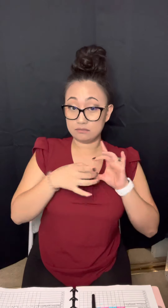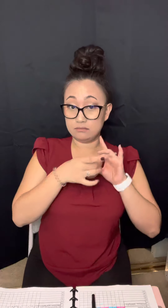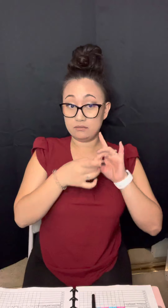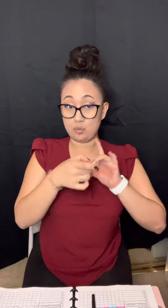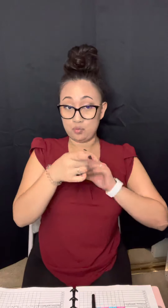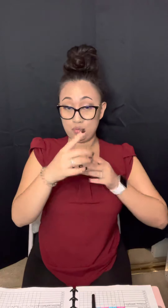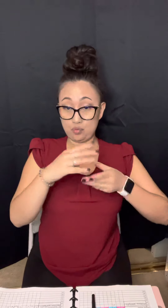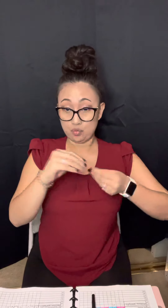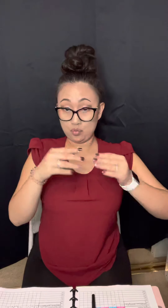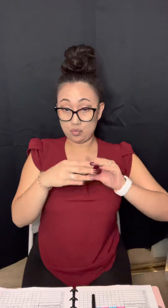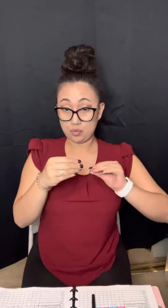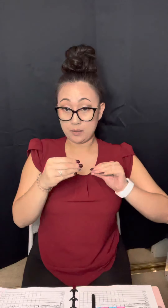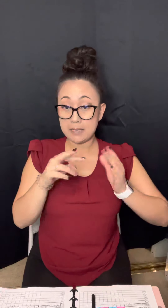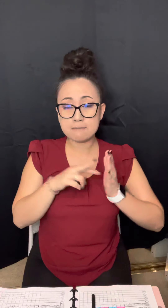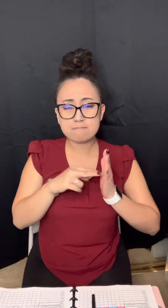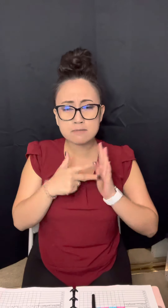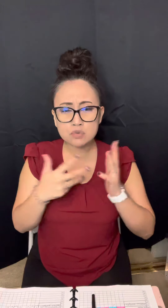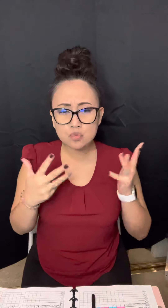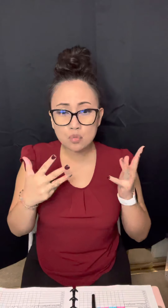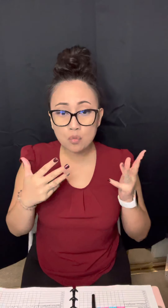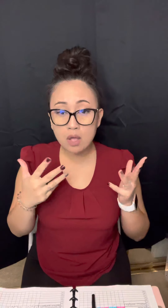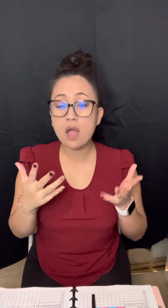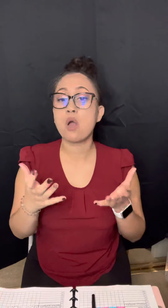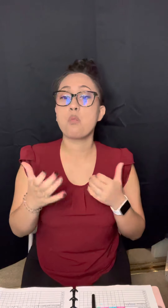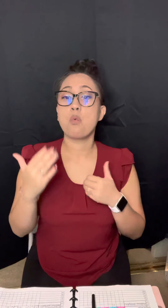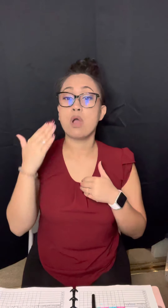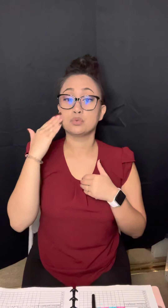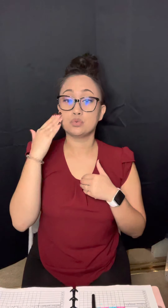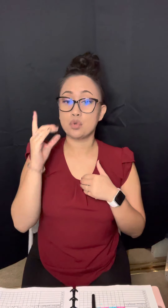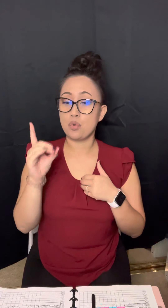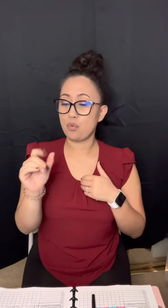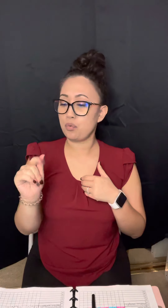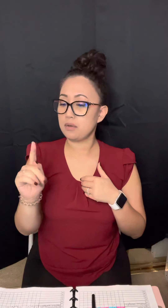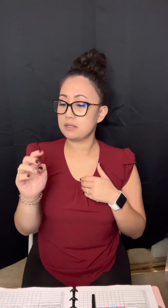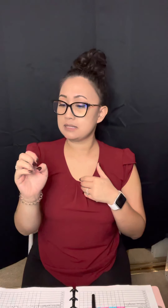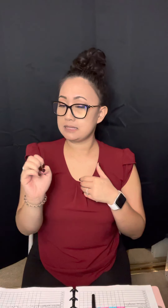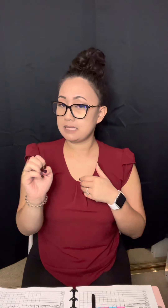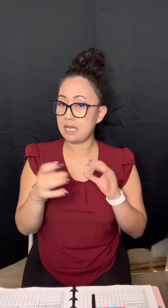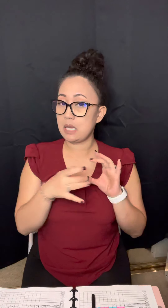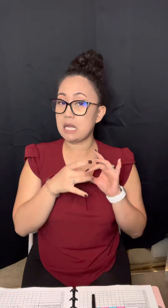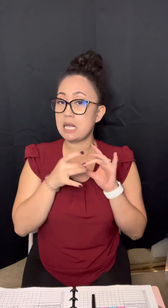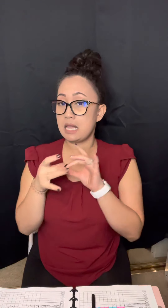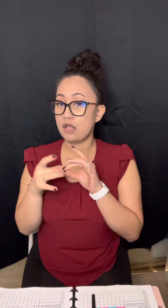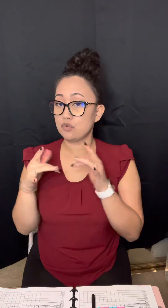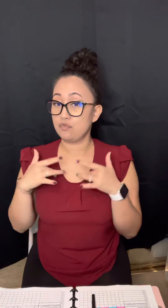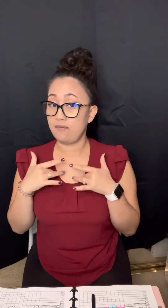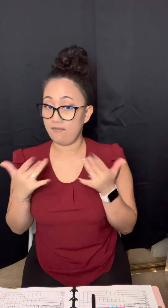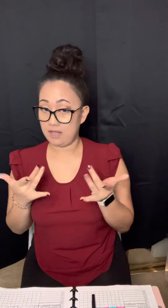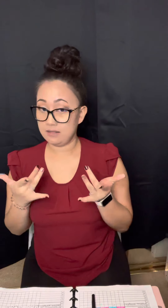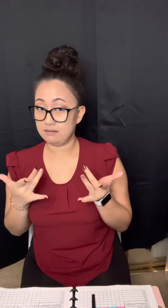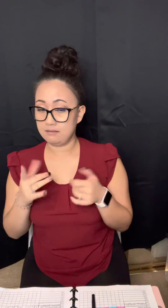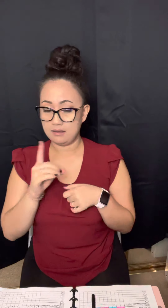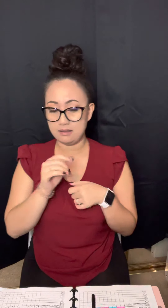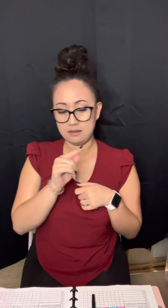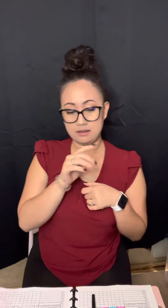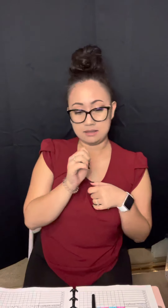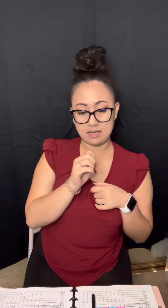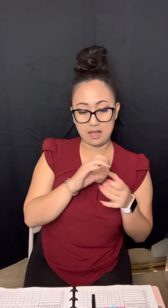a date that goes with an event. All right, so you have to tell me, what is a date that goes with an